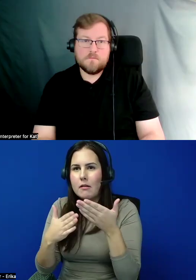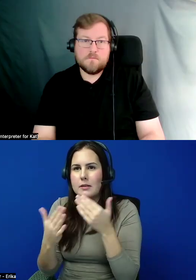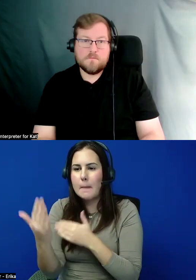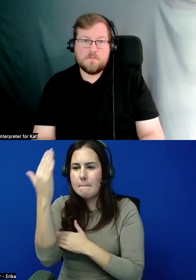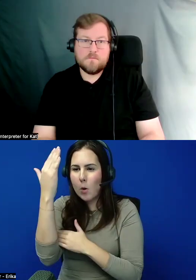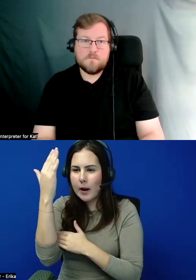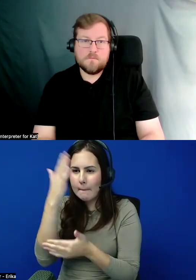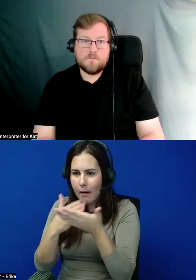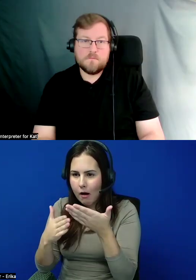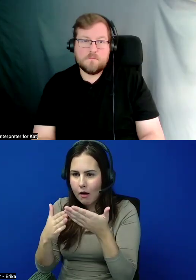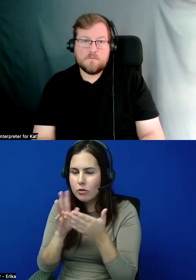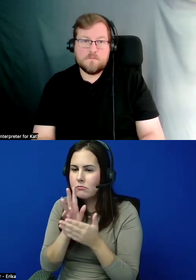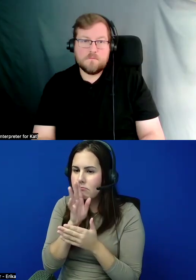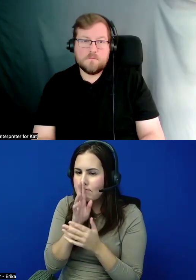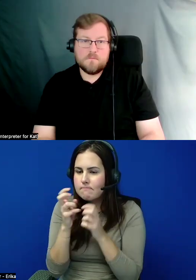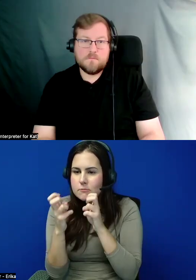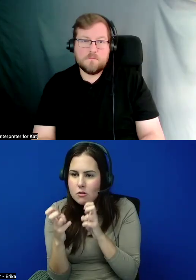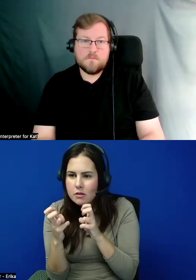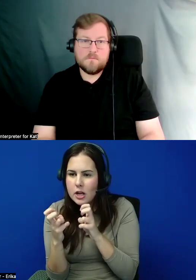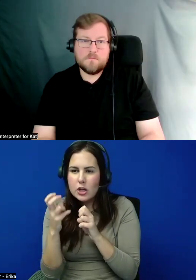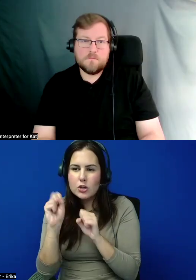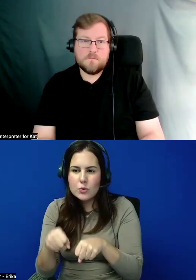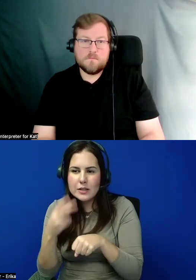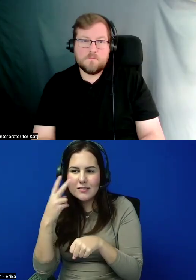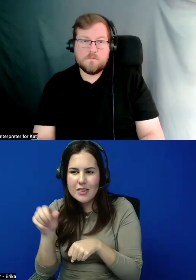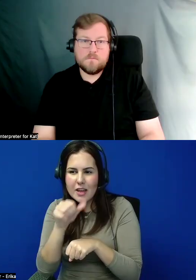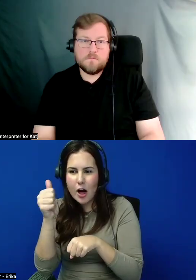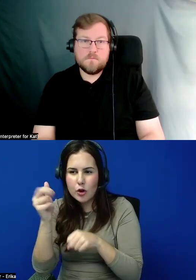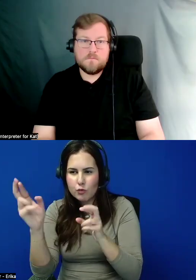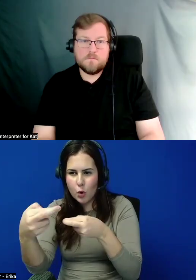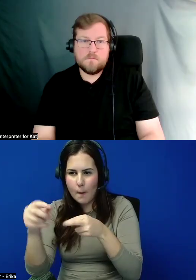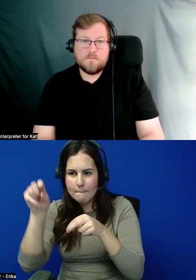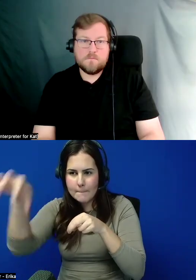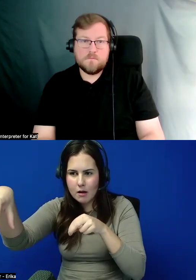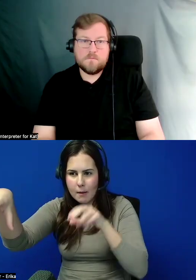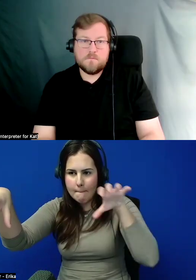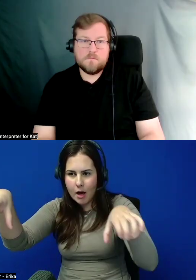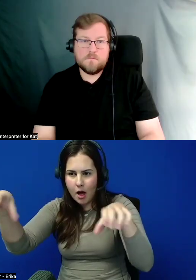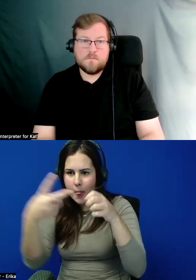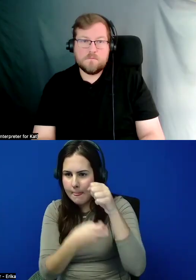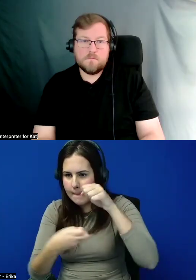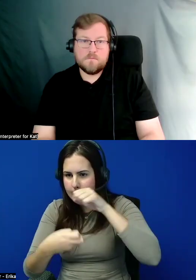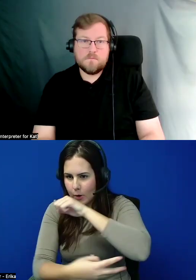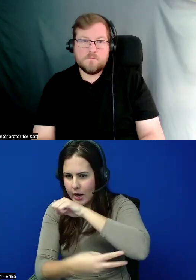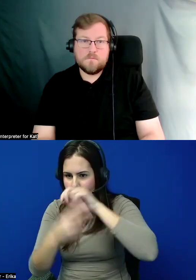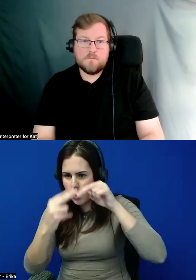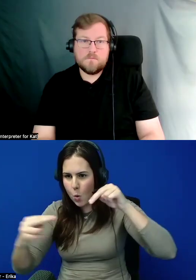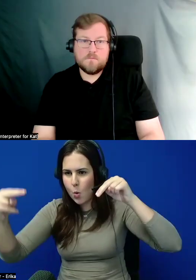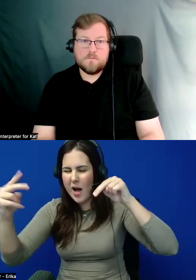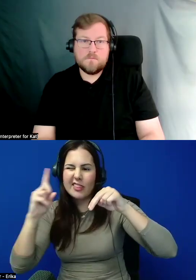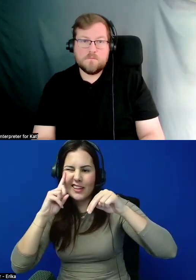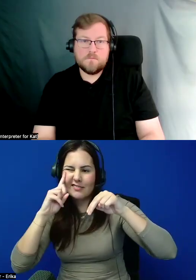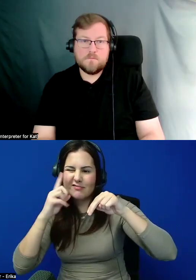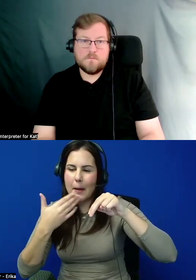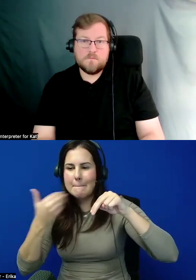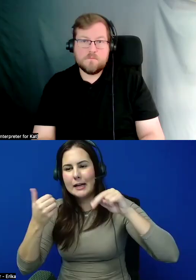talking. You can see the neighboring room and the bridge between. But it was a wild place. But it's one of those things where it's like you